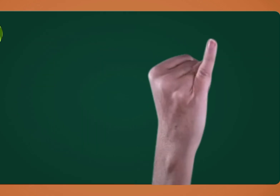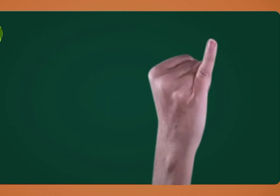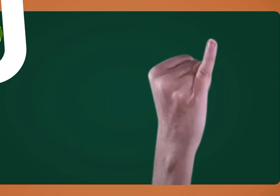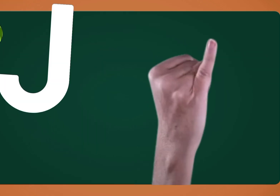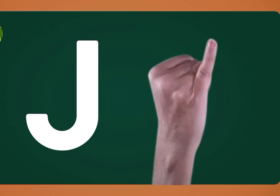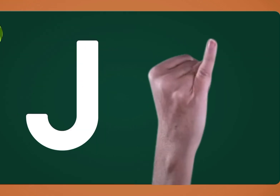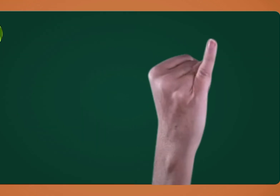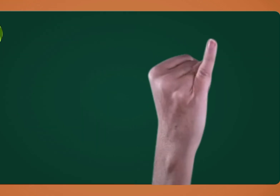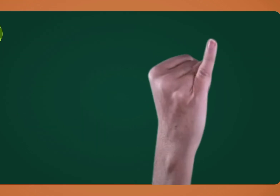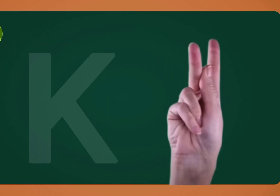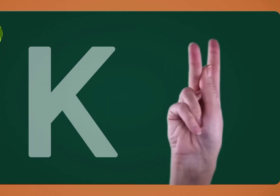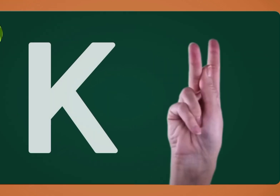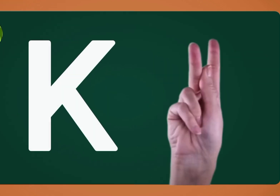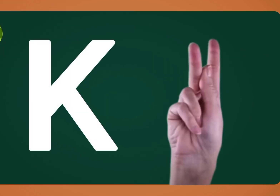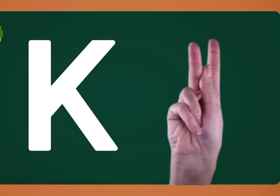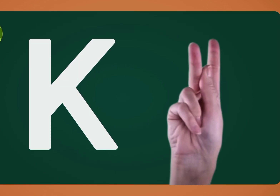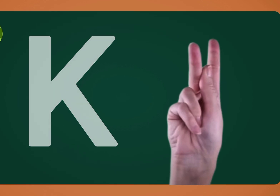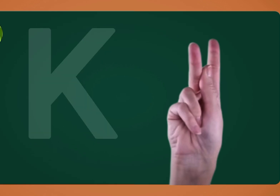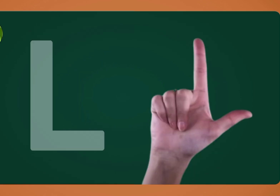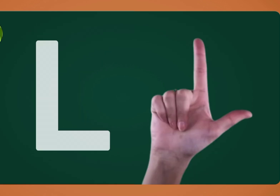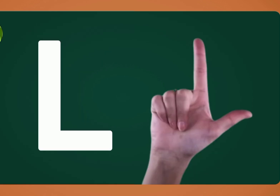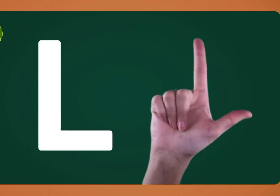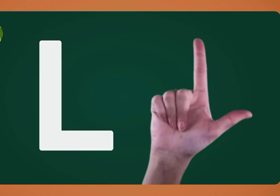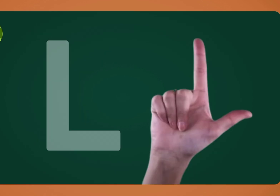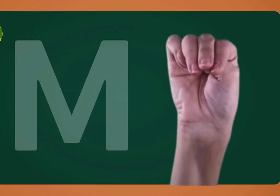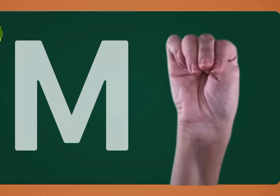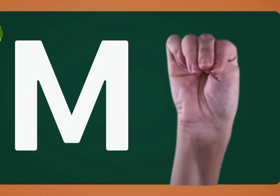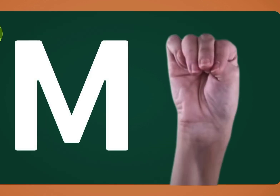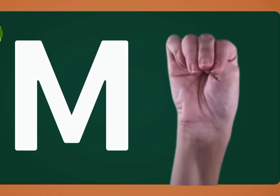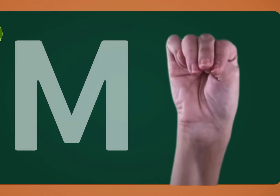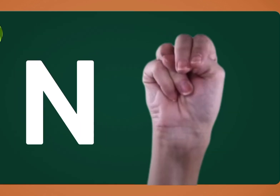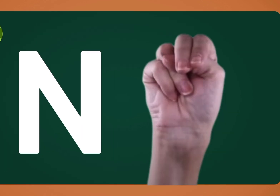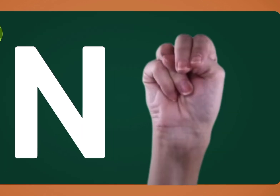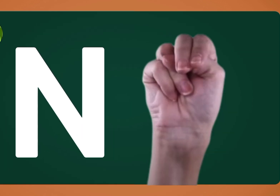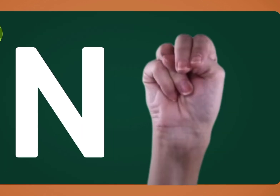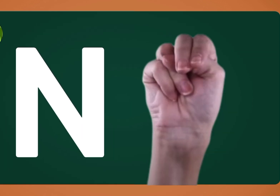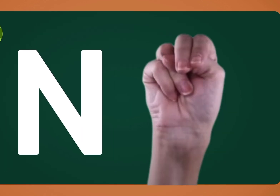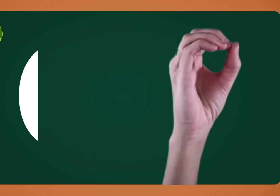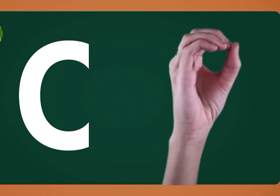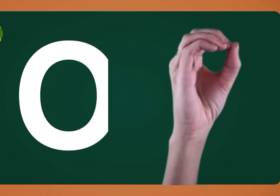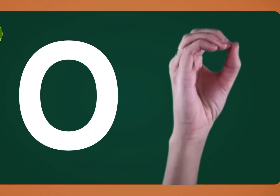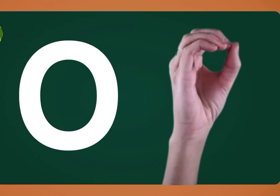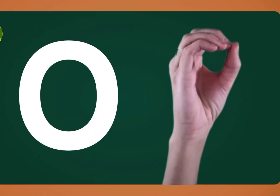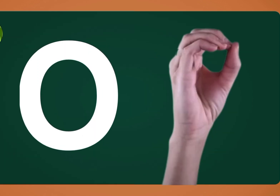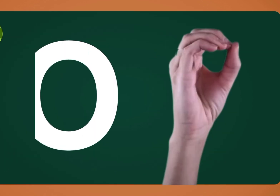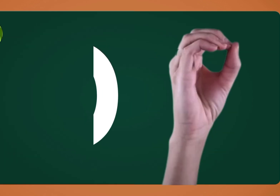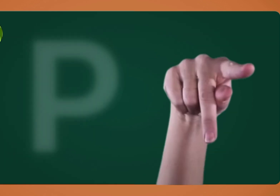J, K, L, M, N, O,